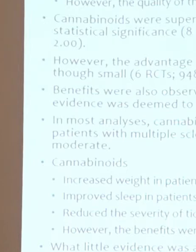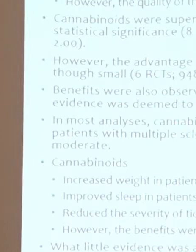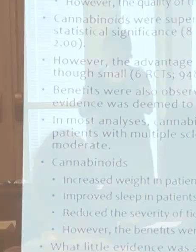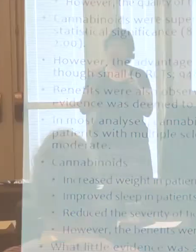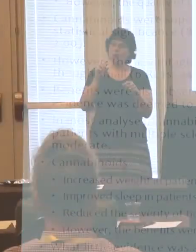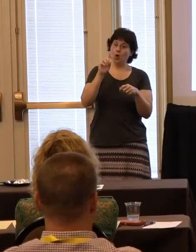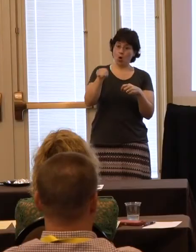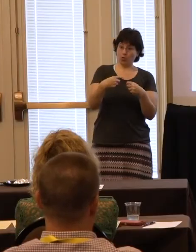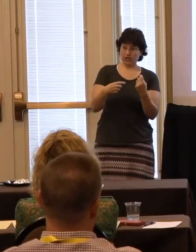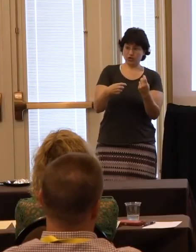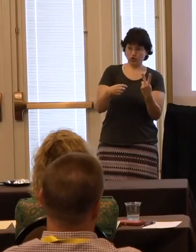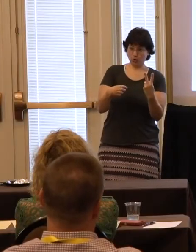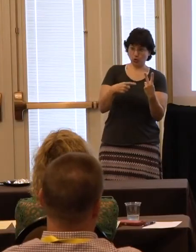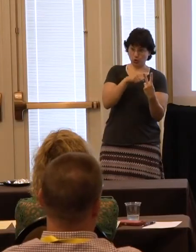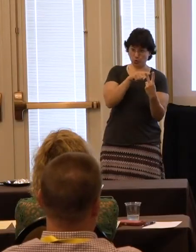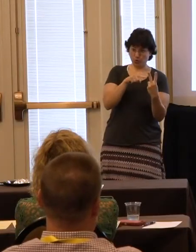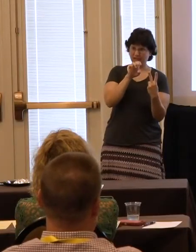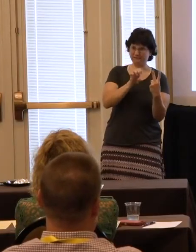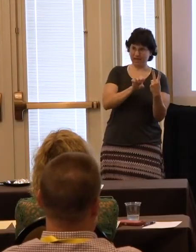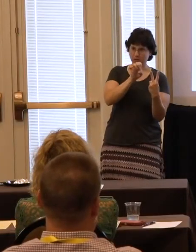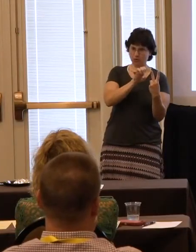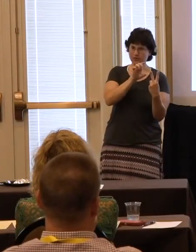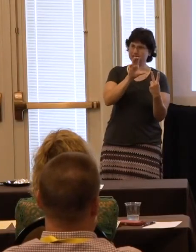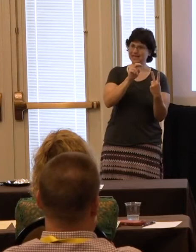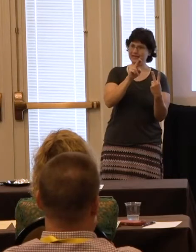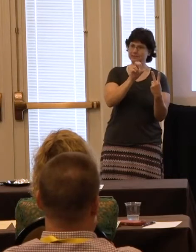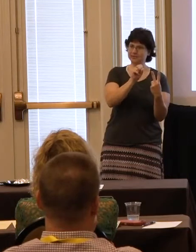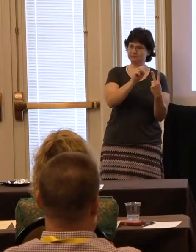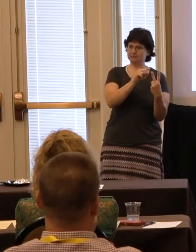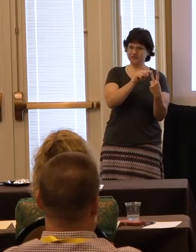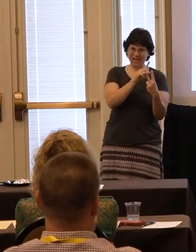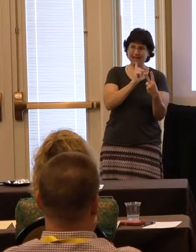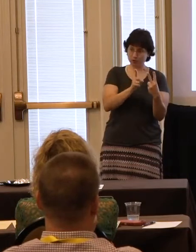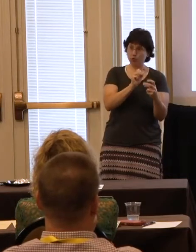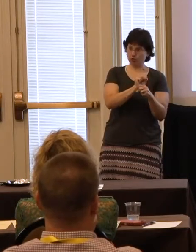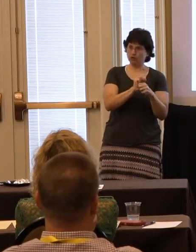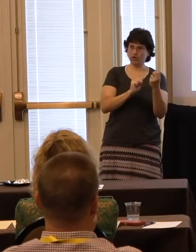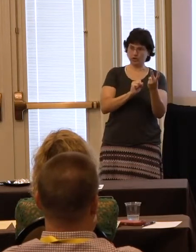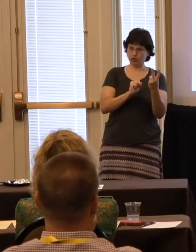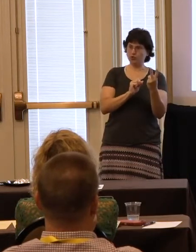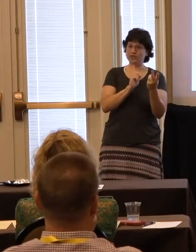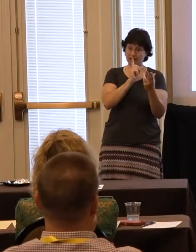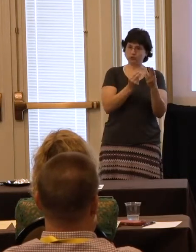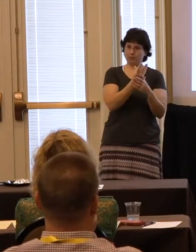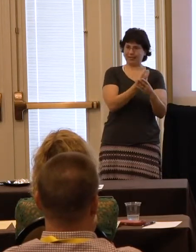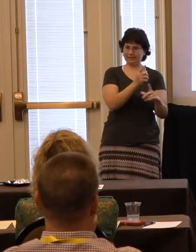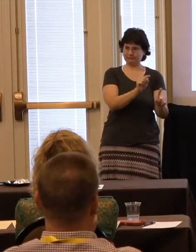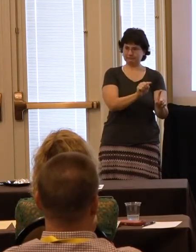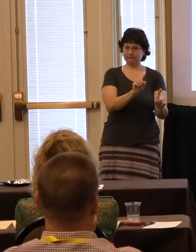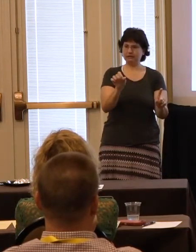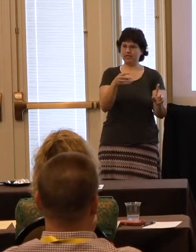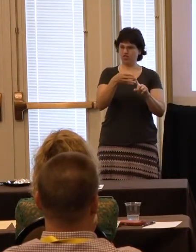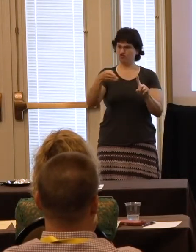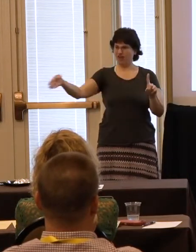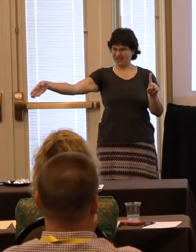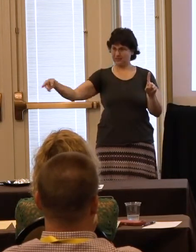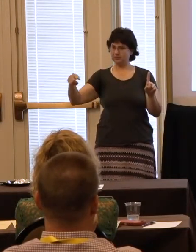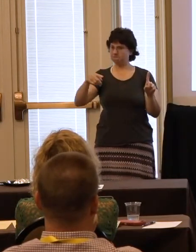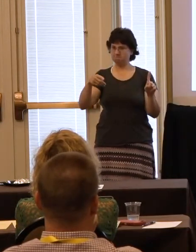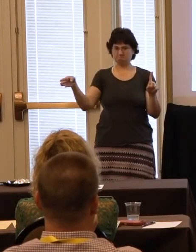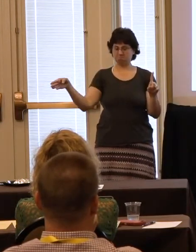Only 2 of those evaluated cannabis, the actual plant. The rest,